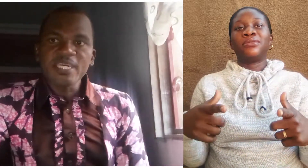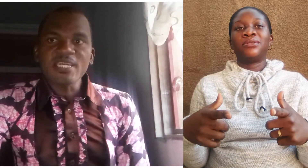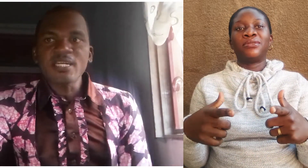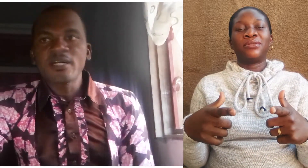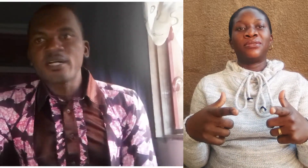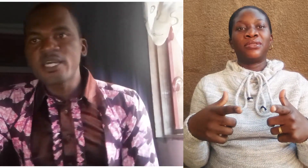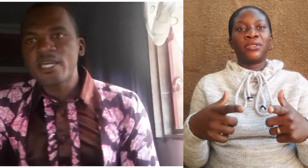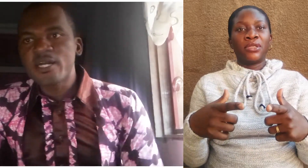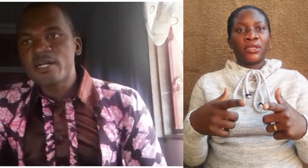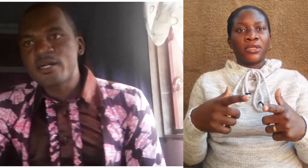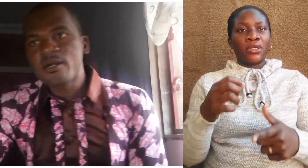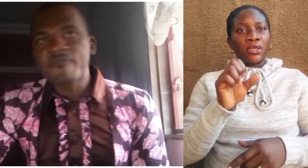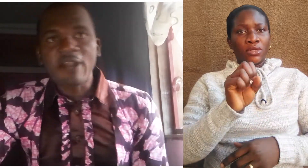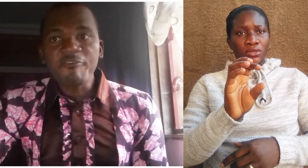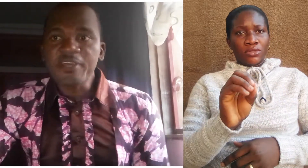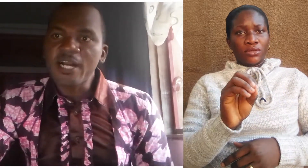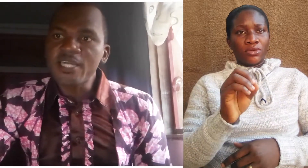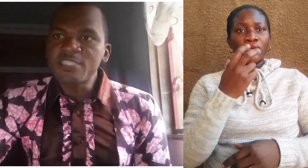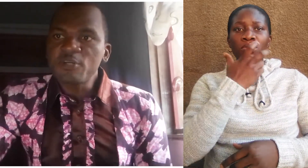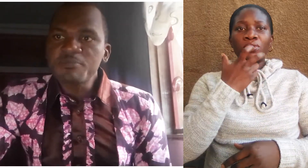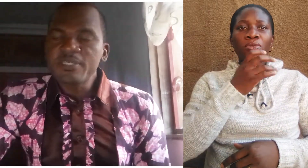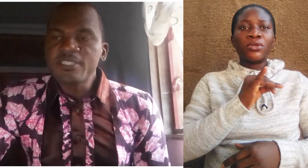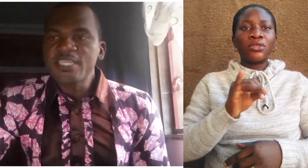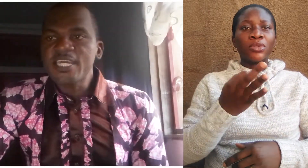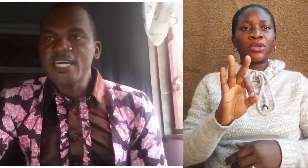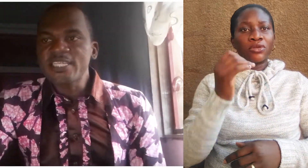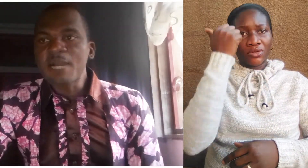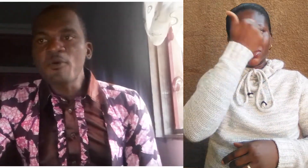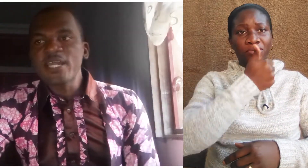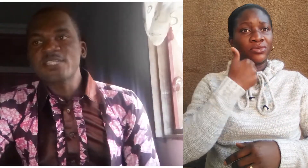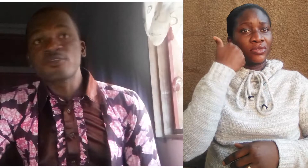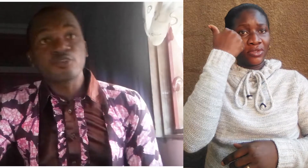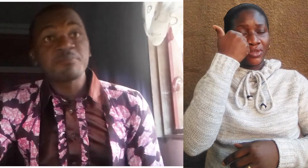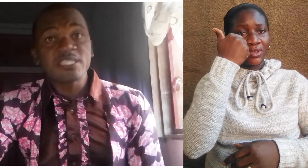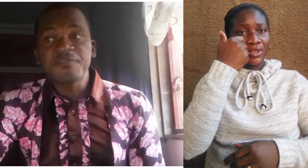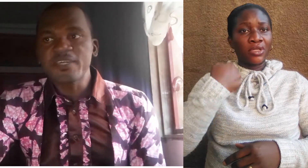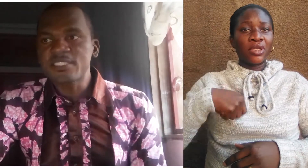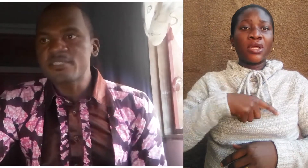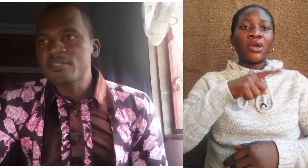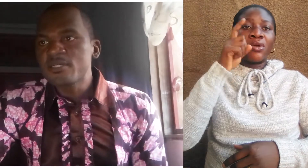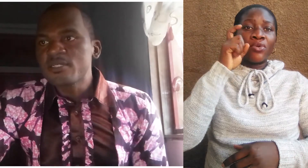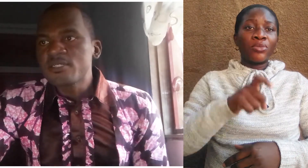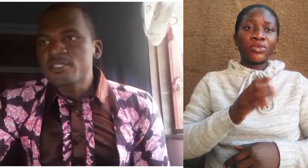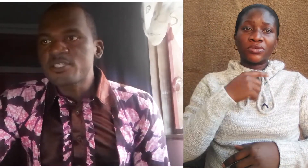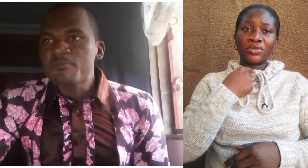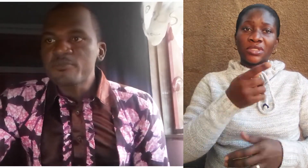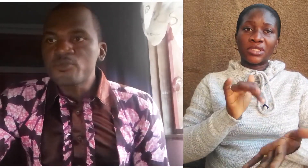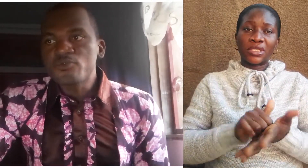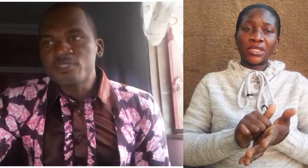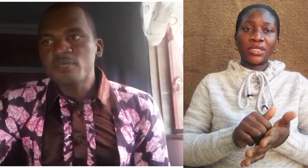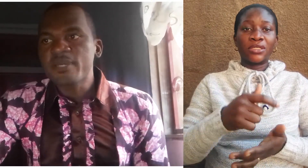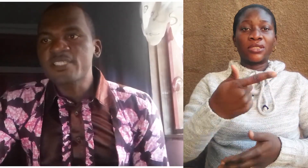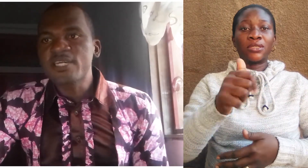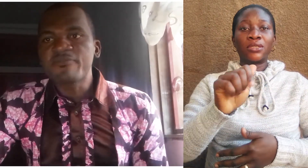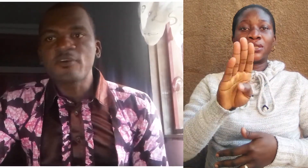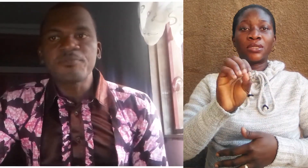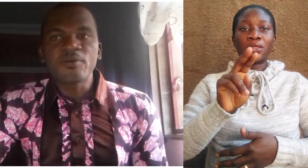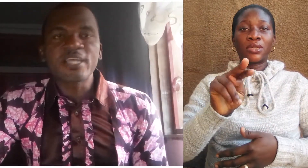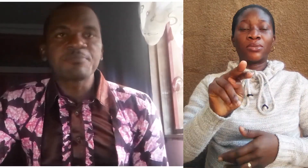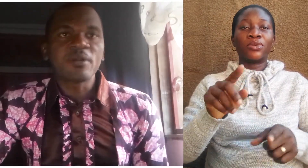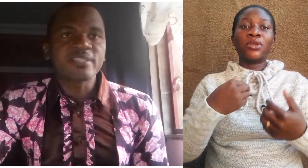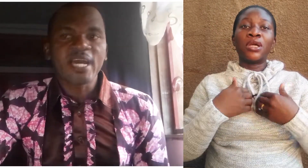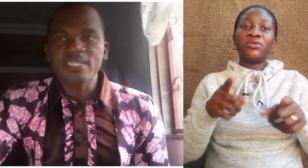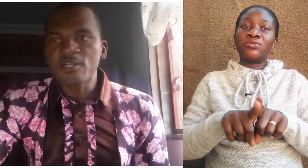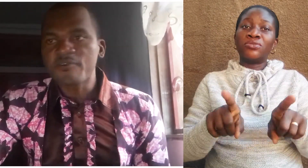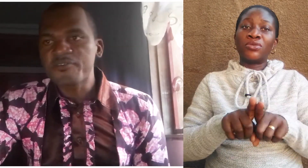So speaking of Africa, it must be said that Gabon has also benefited to some extent from